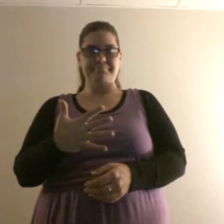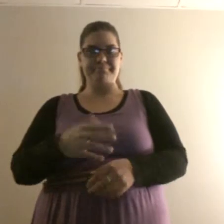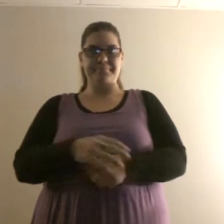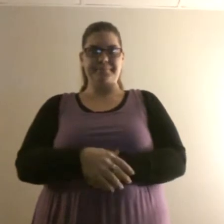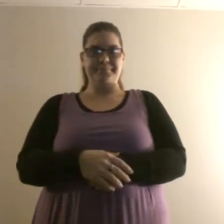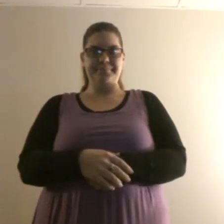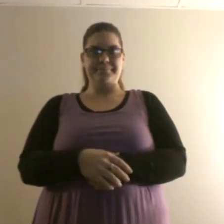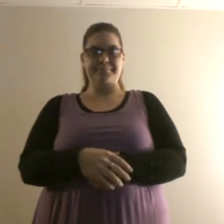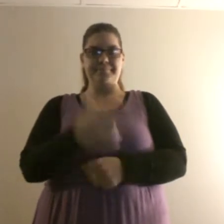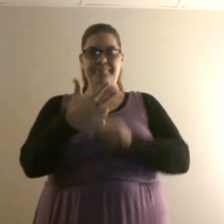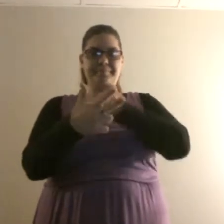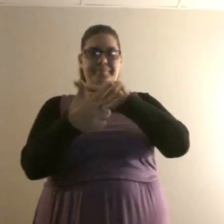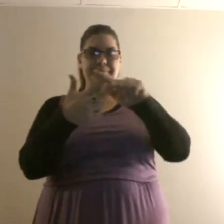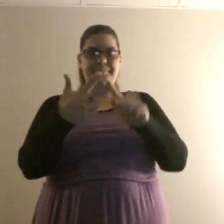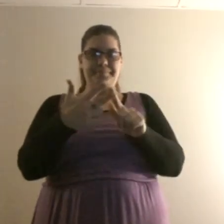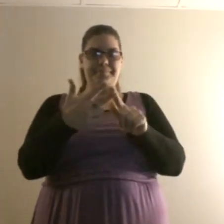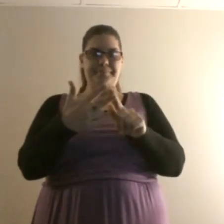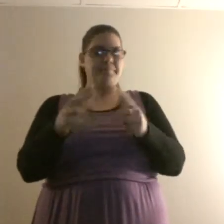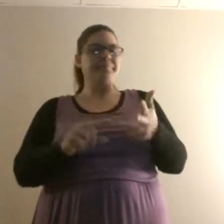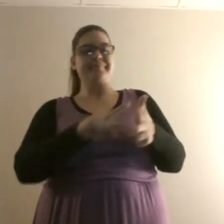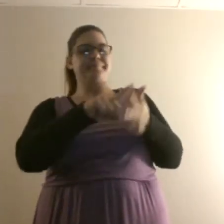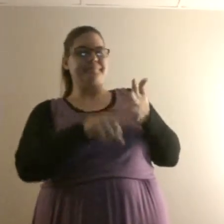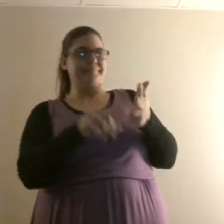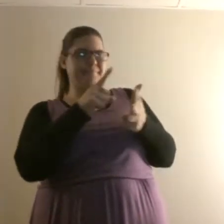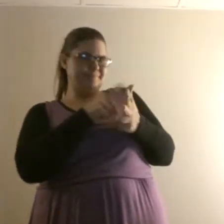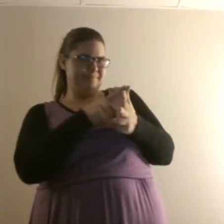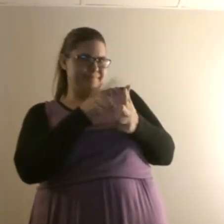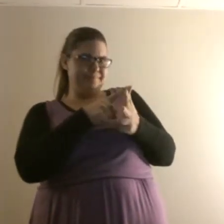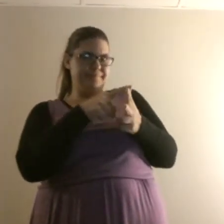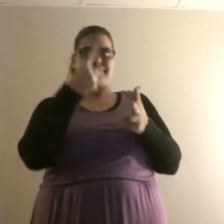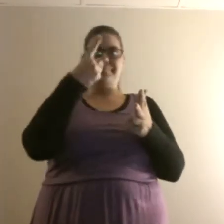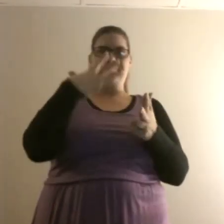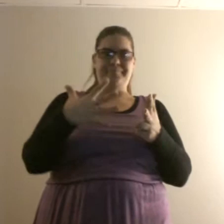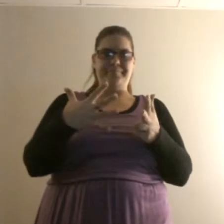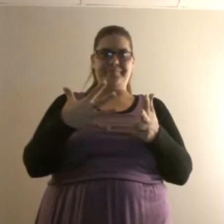those 3/5, 1/5 were what we called loyalists.